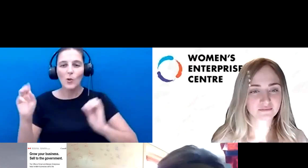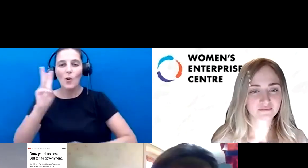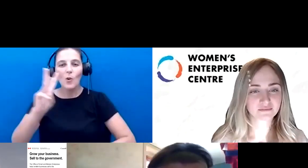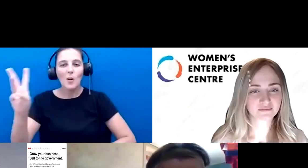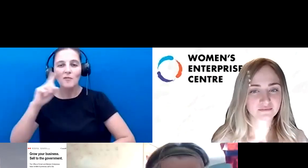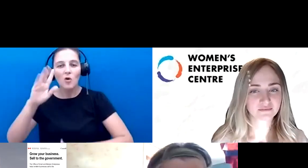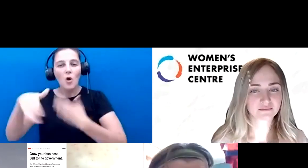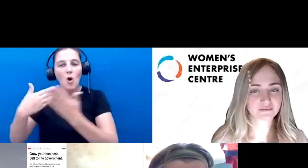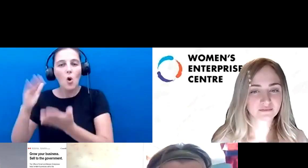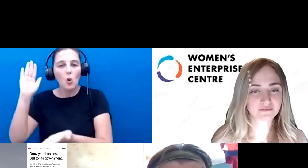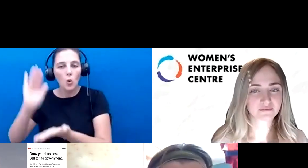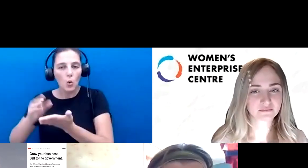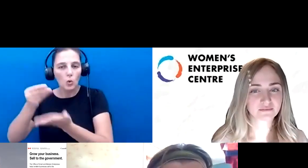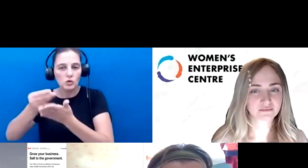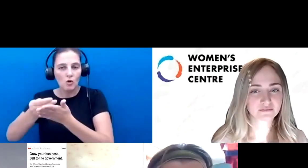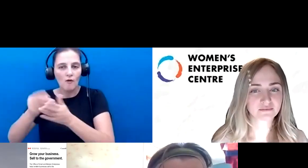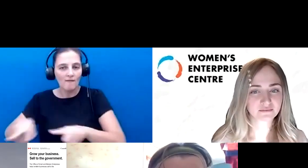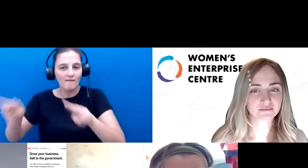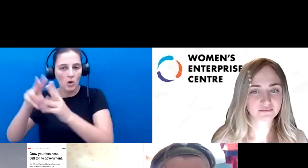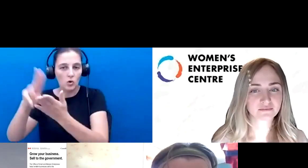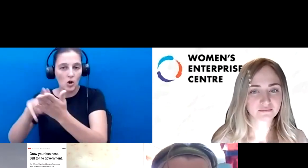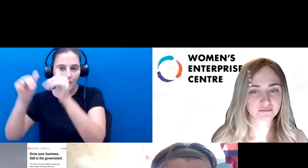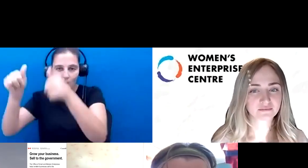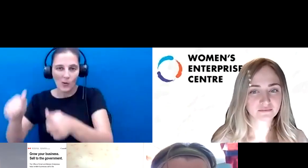dollar value contract posted to it.